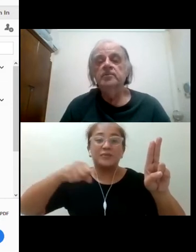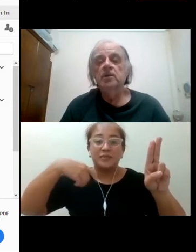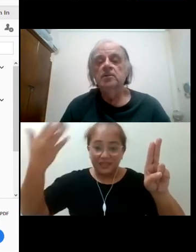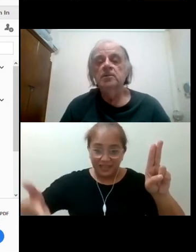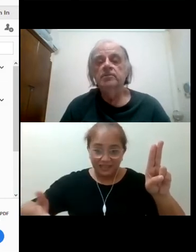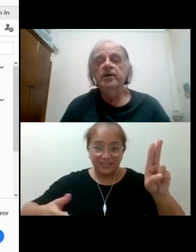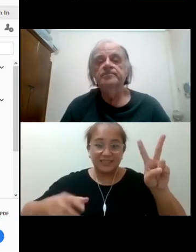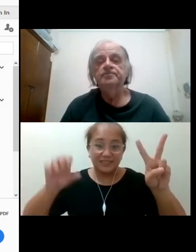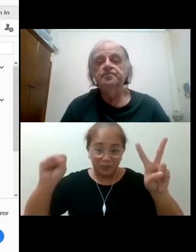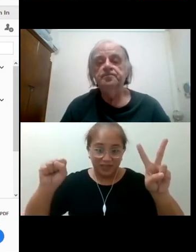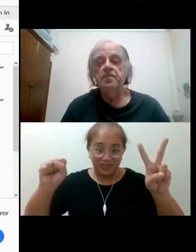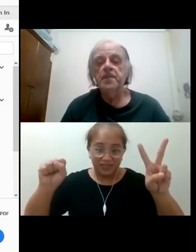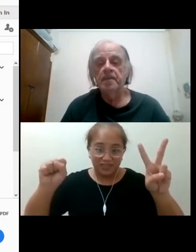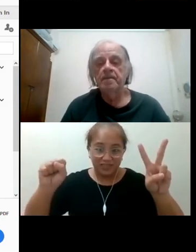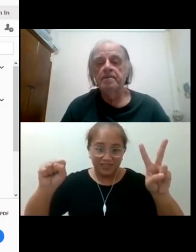open, spread.